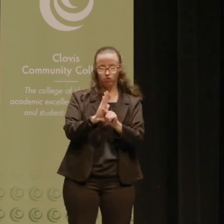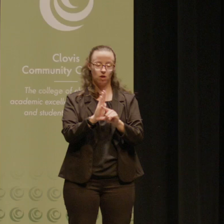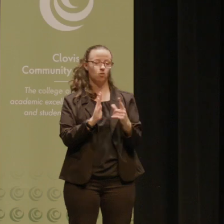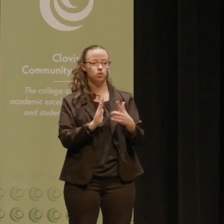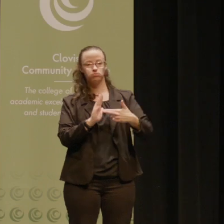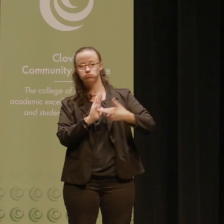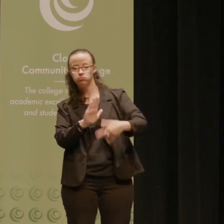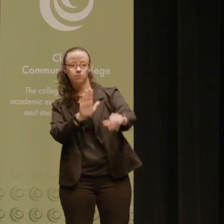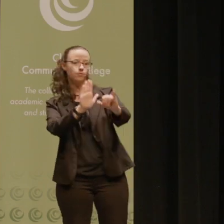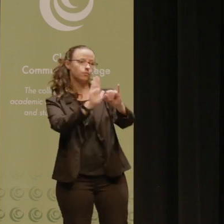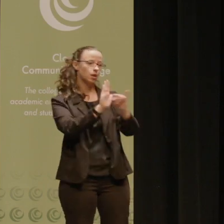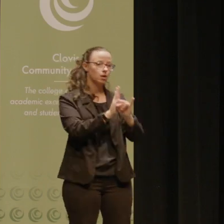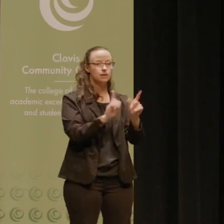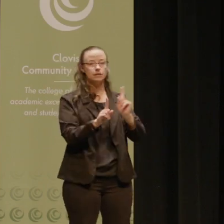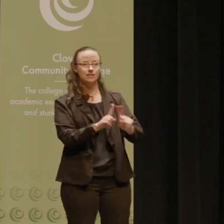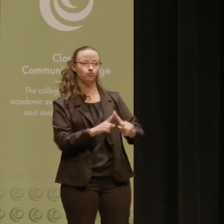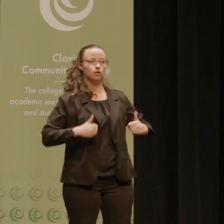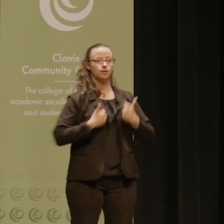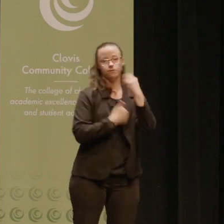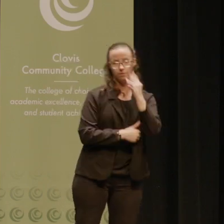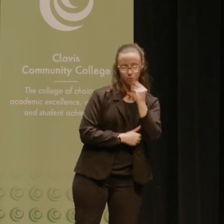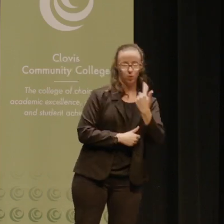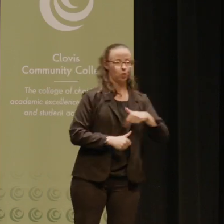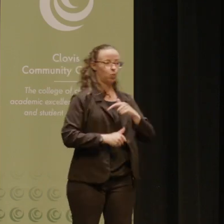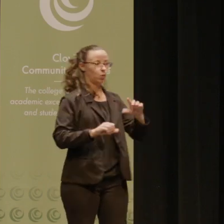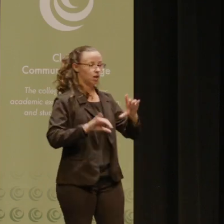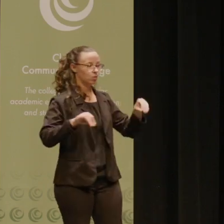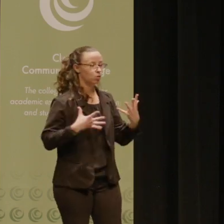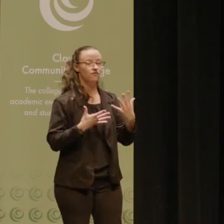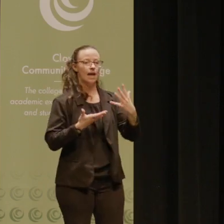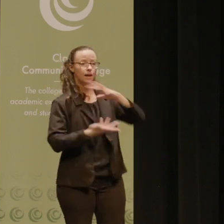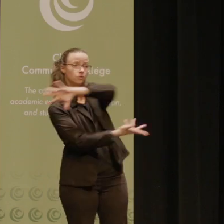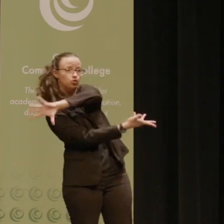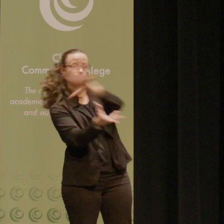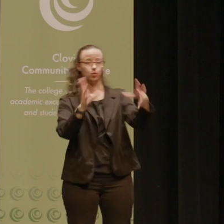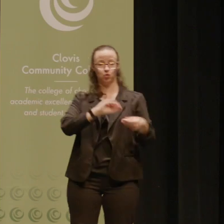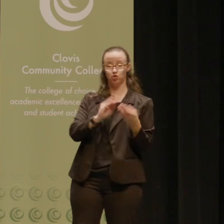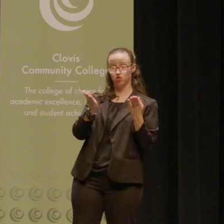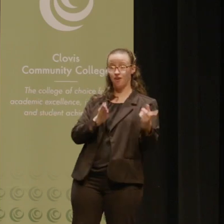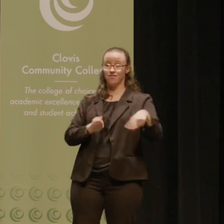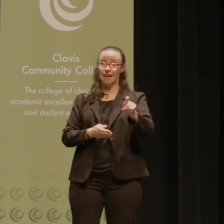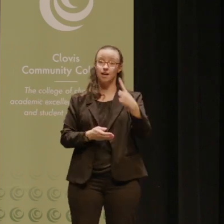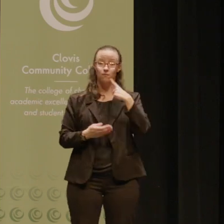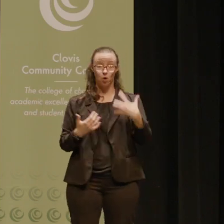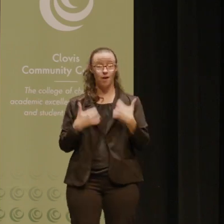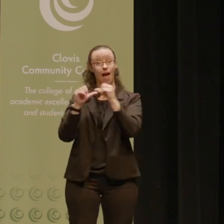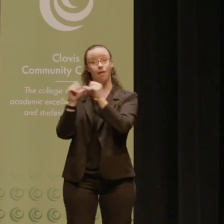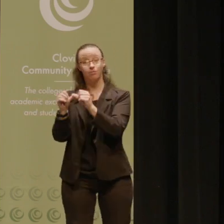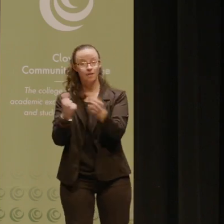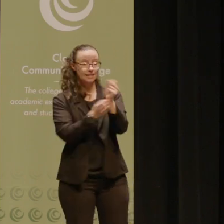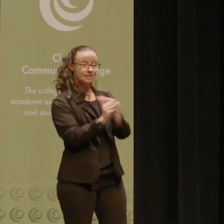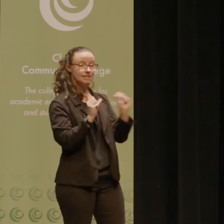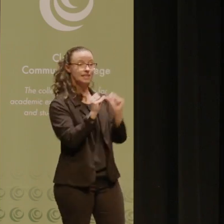demographics, all lived experiences. And we're providing the wraparound services that they need to be healthy,